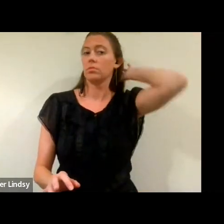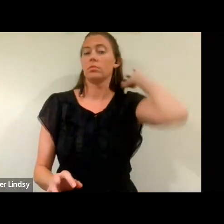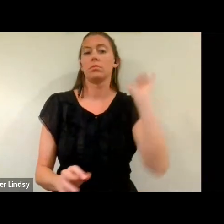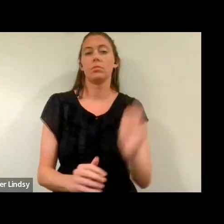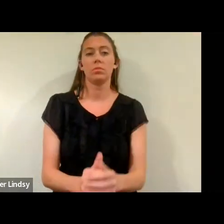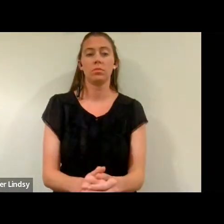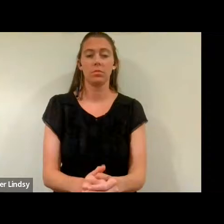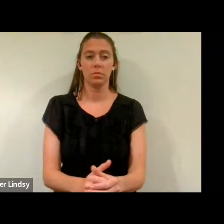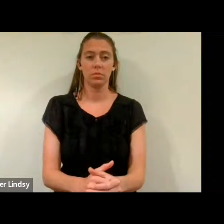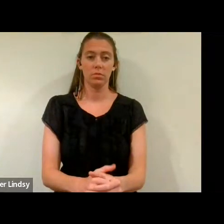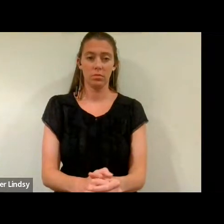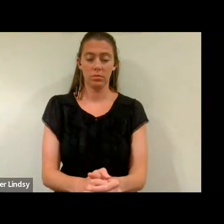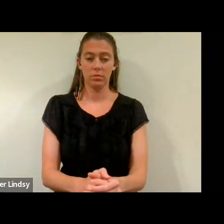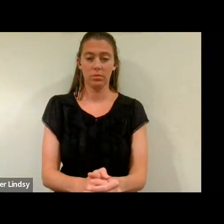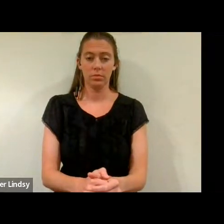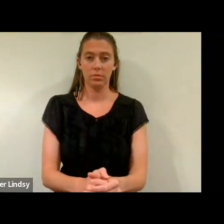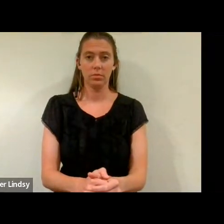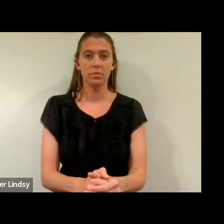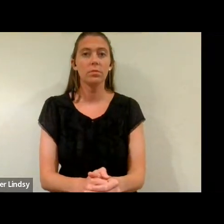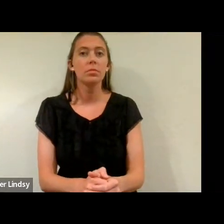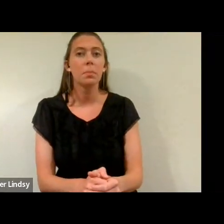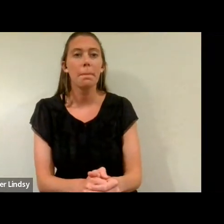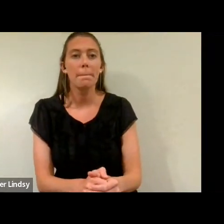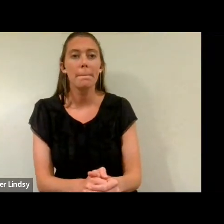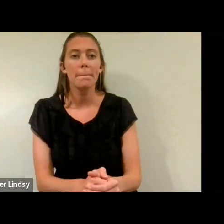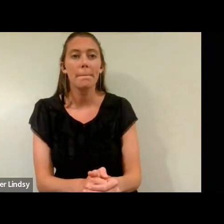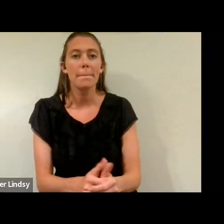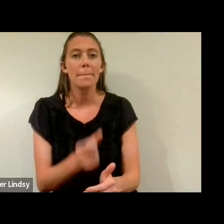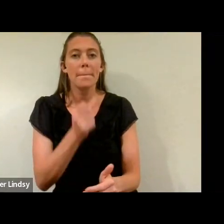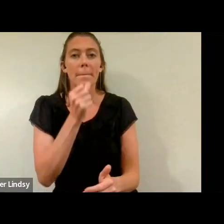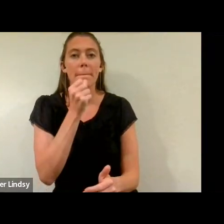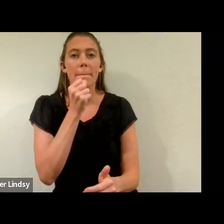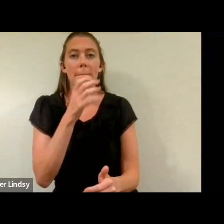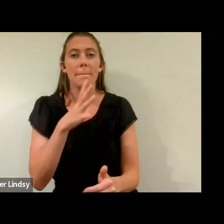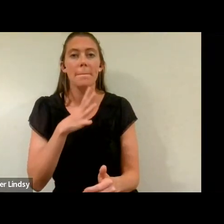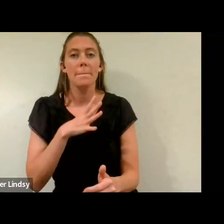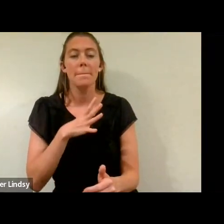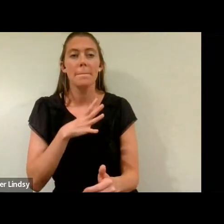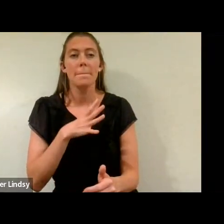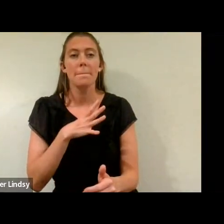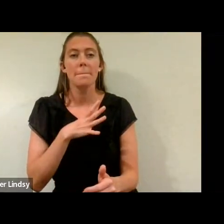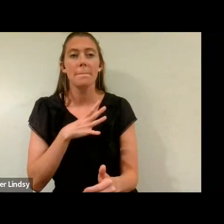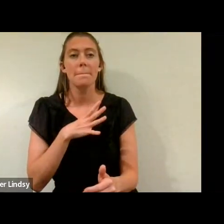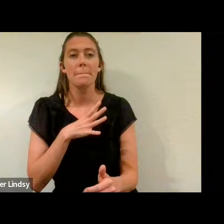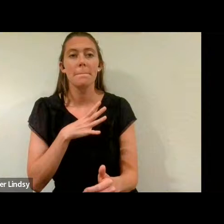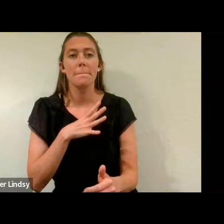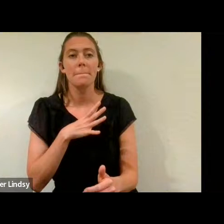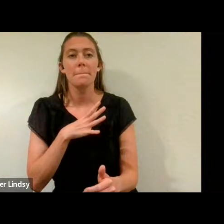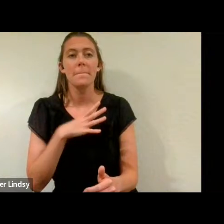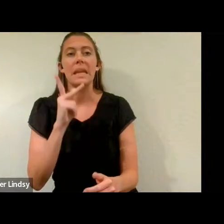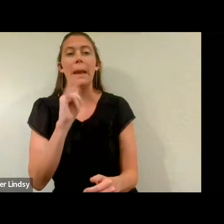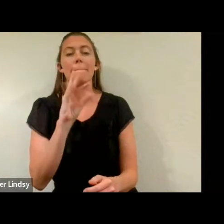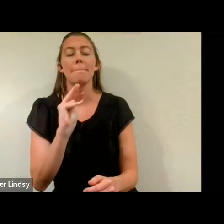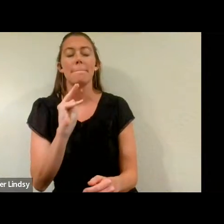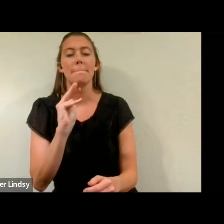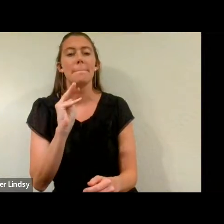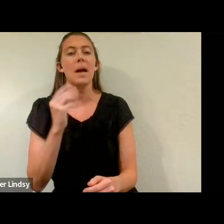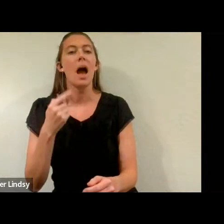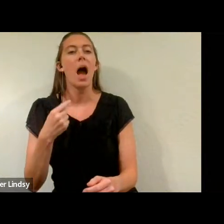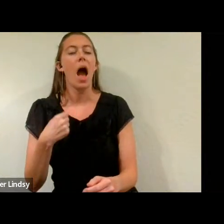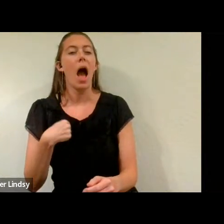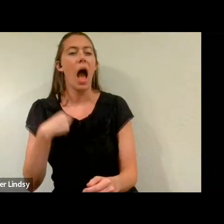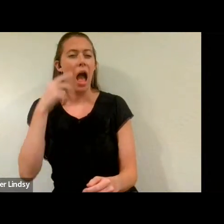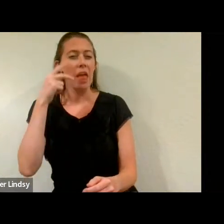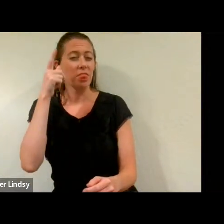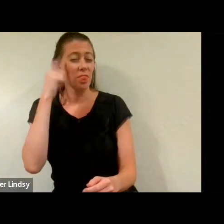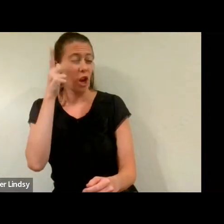go. I had a question about I thought I heard Aaron say that La Familia is going to get vaccine, and I know that vaccine is